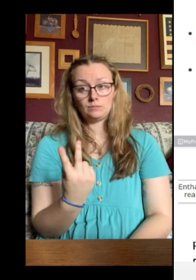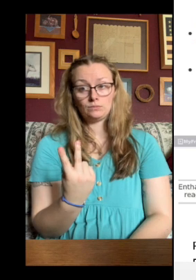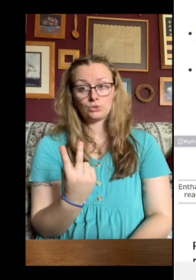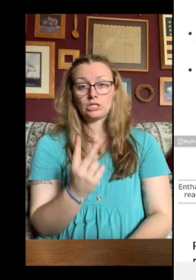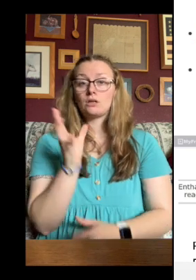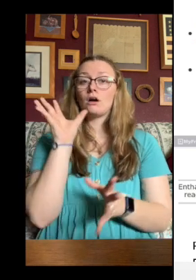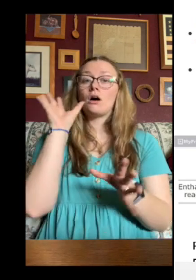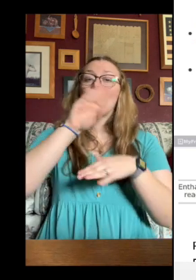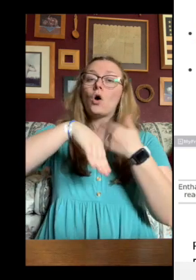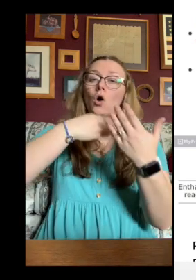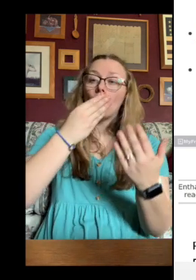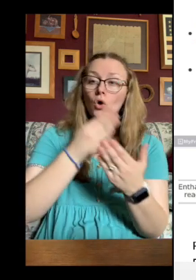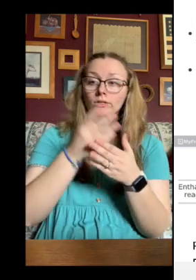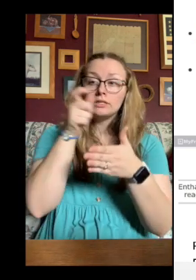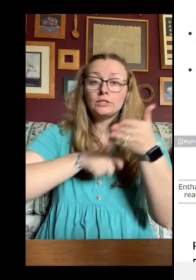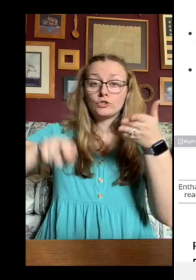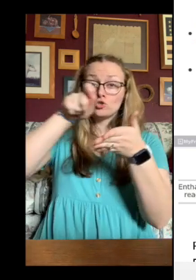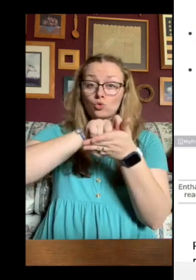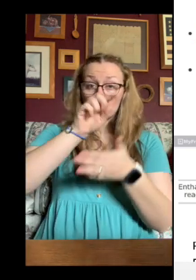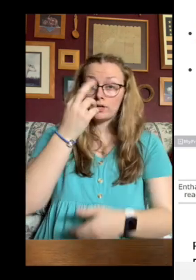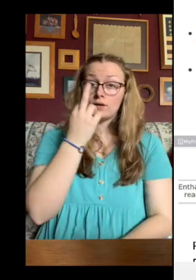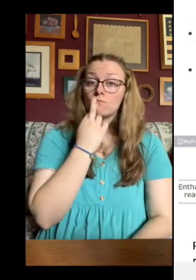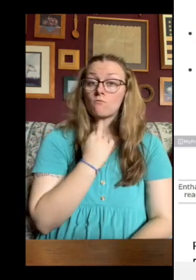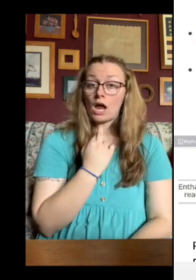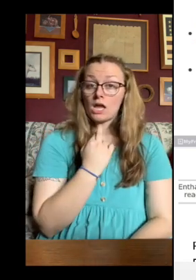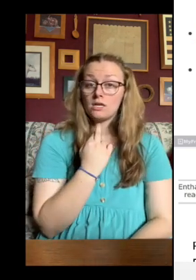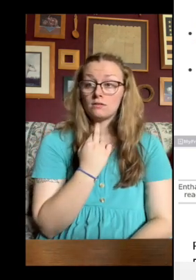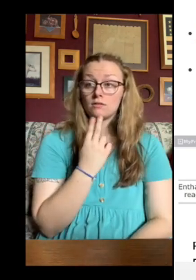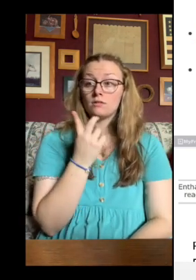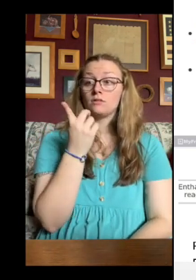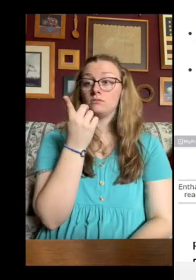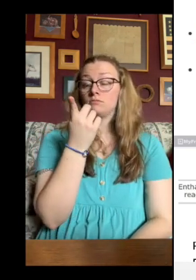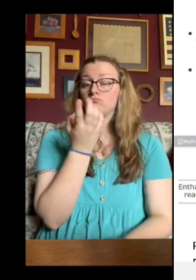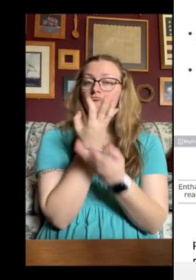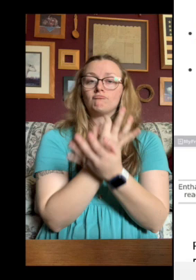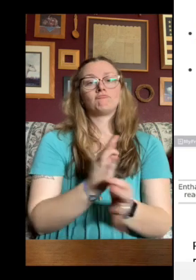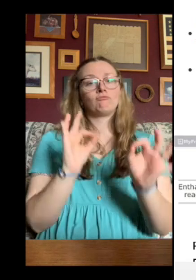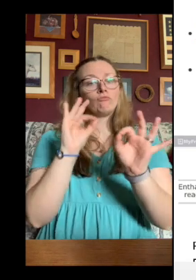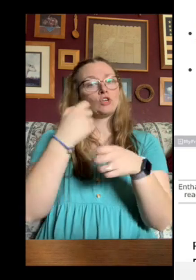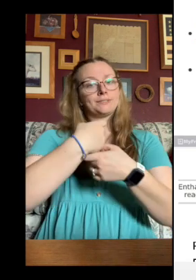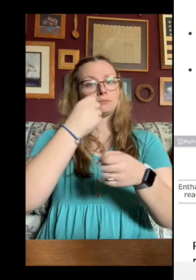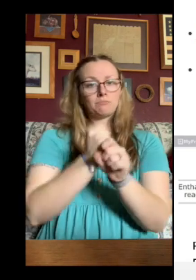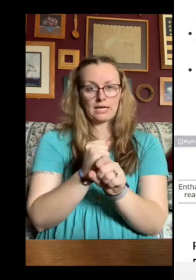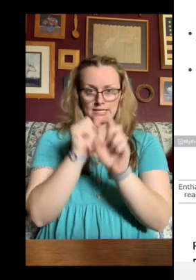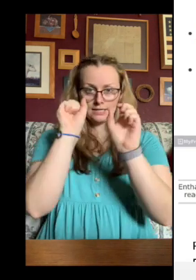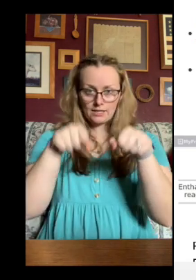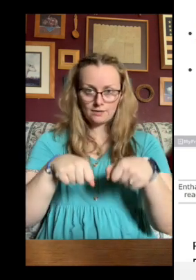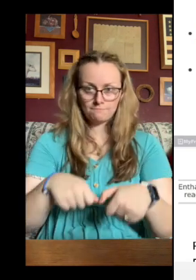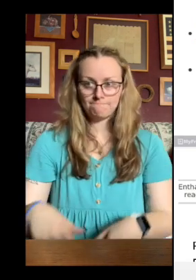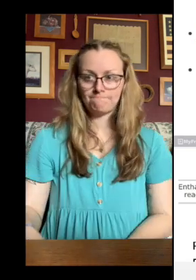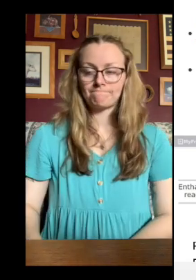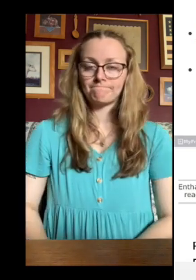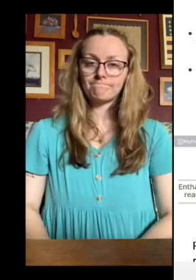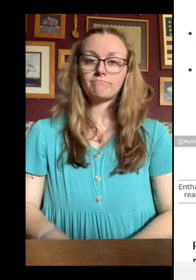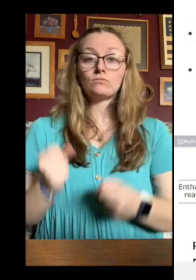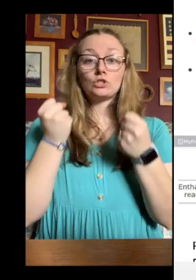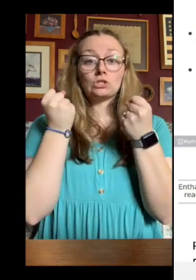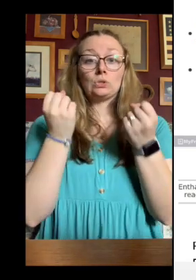in red, they're free to make. Did this work? Right. So, as I was